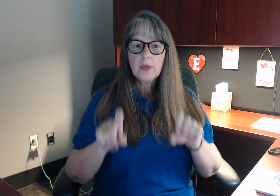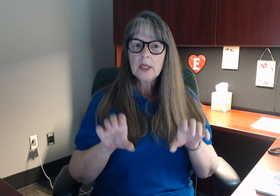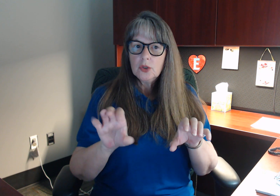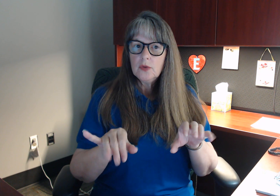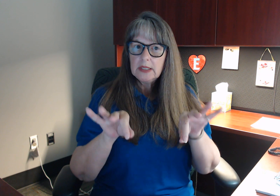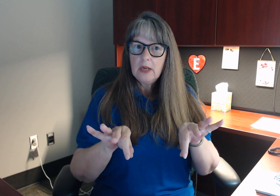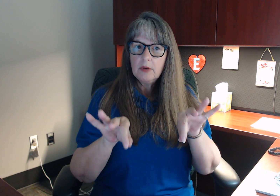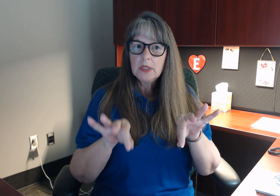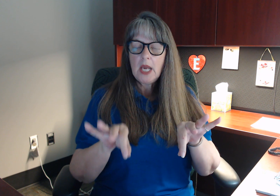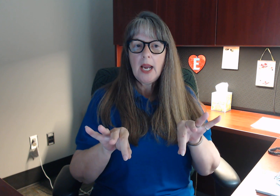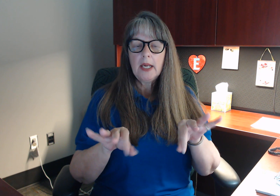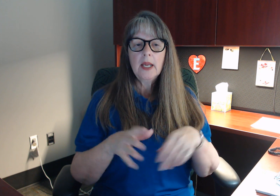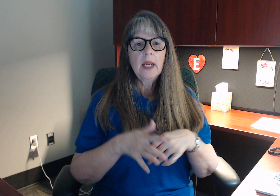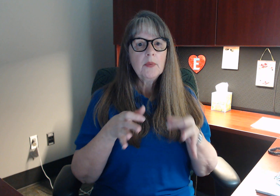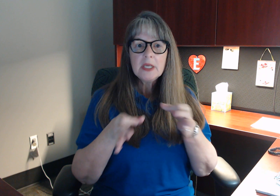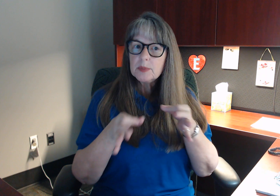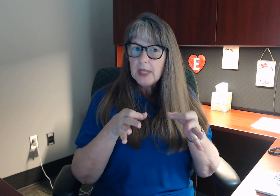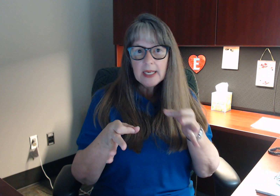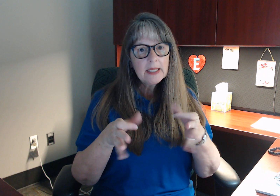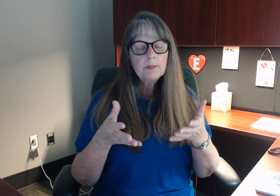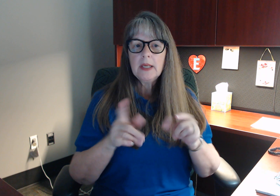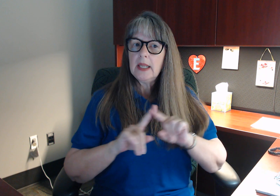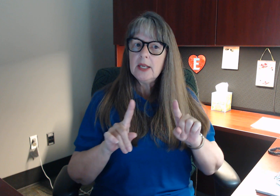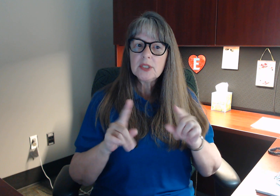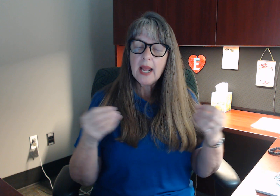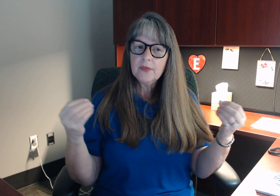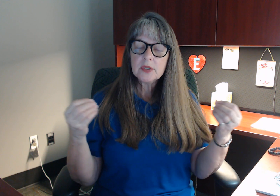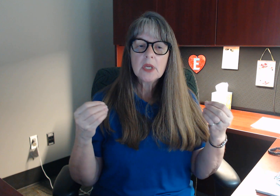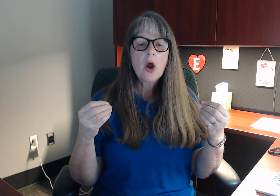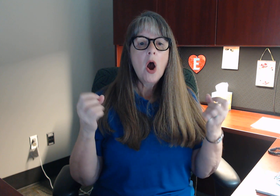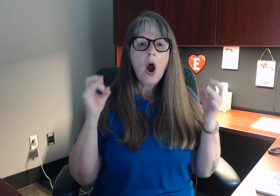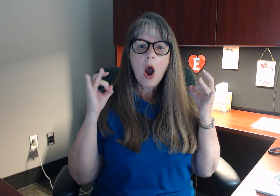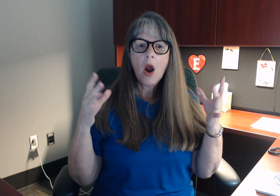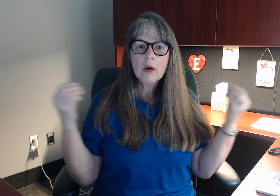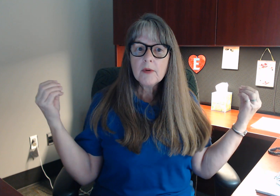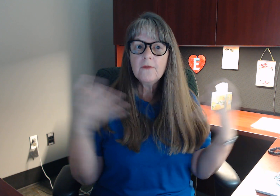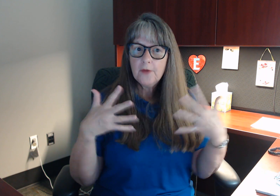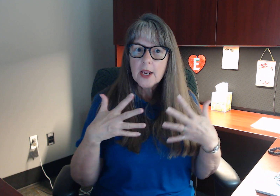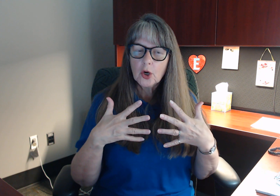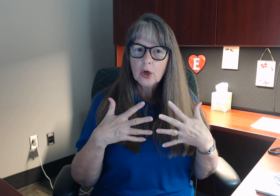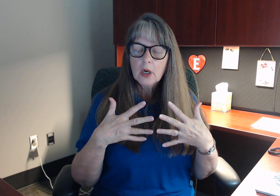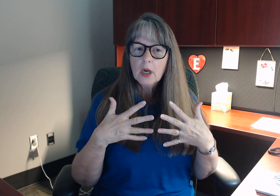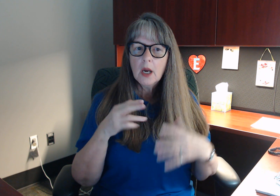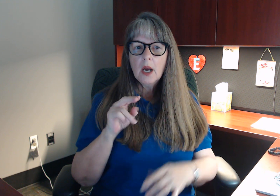could do that, to give him the dye. And I would explain it, but he just had this horrible fear